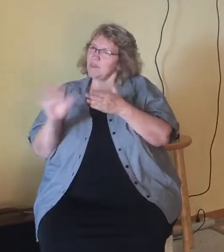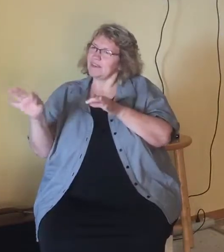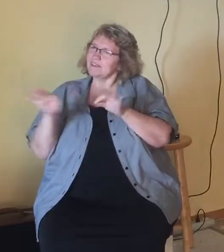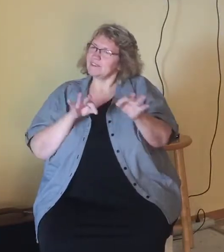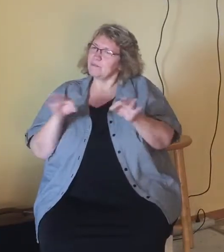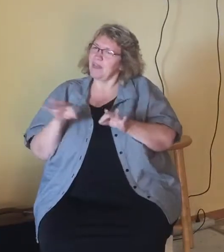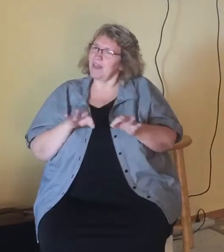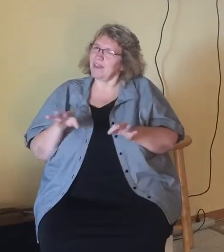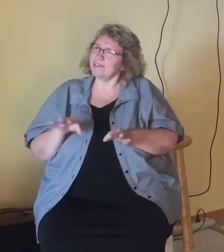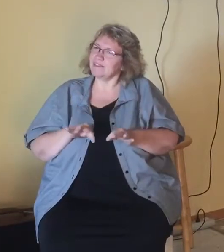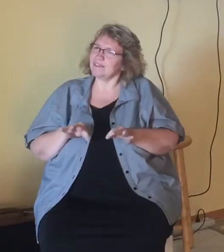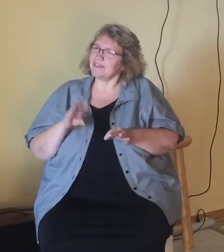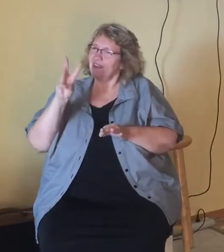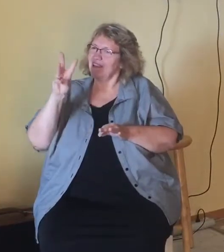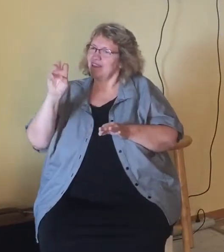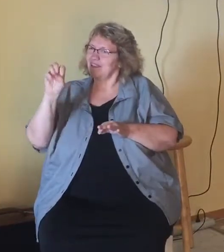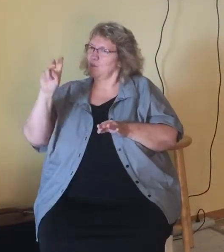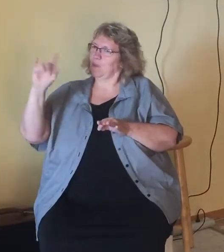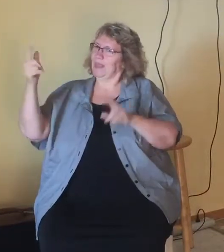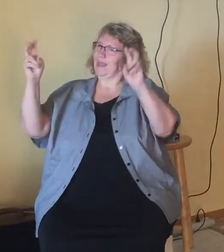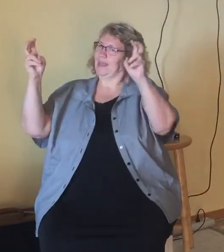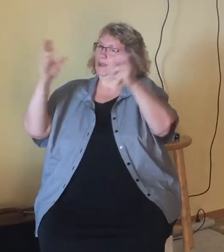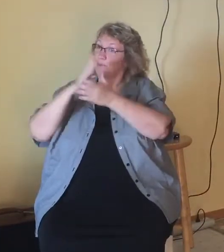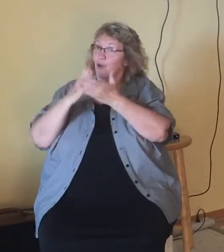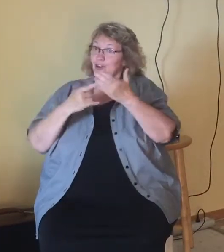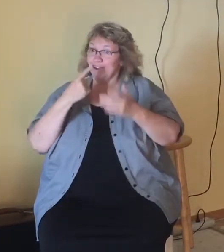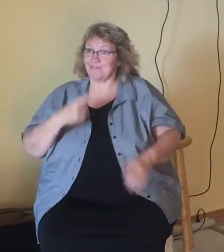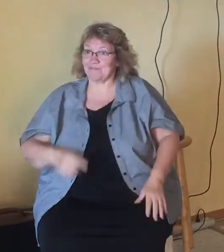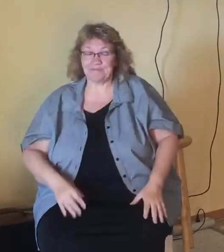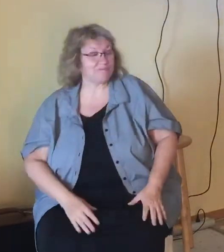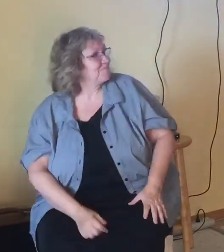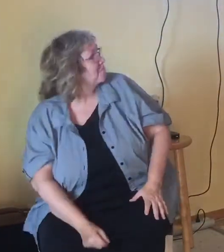the weedings part.